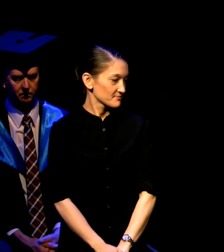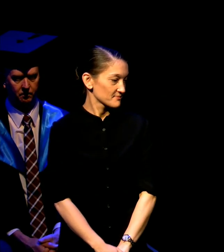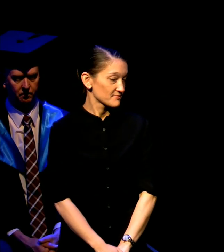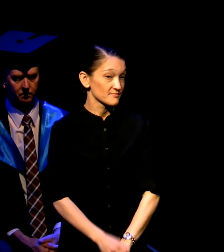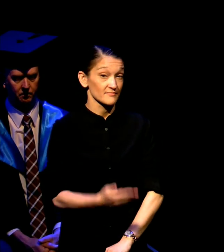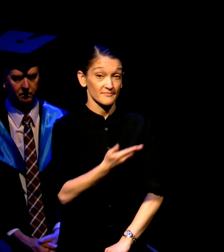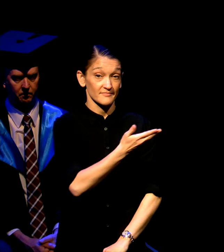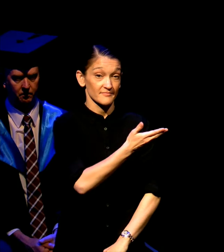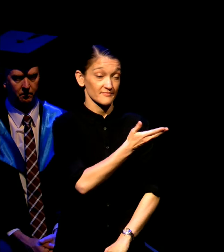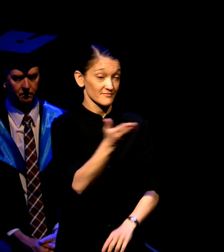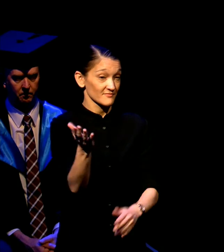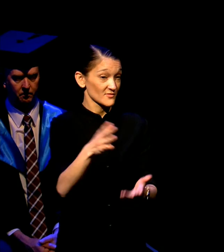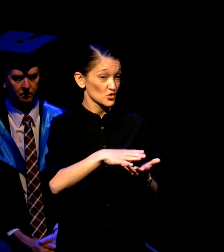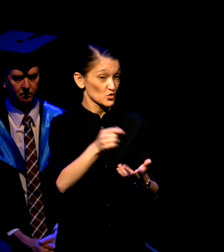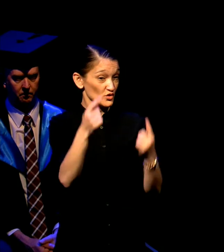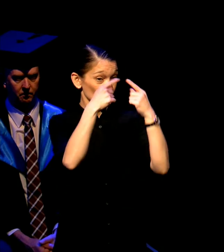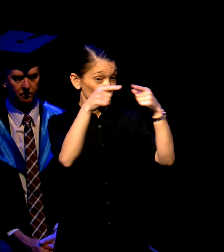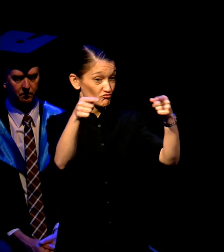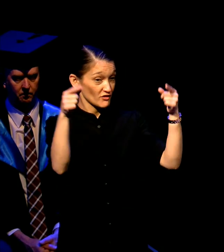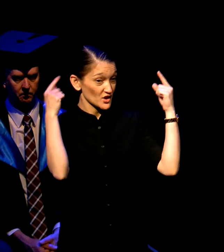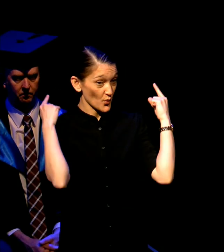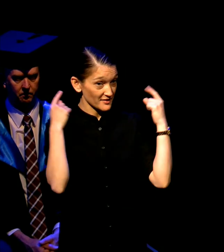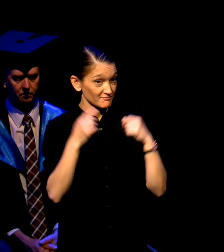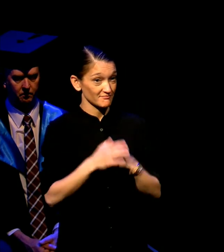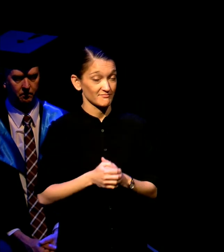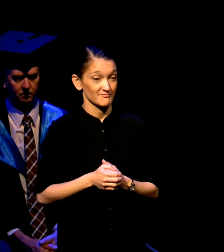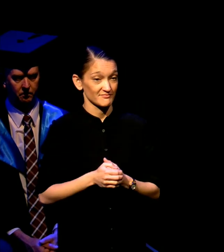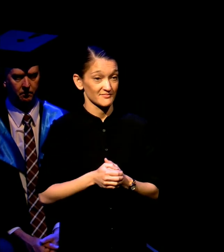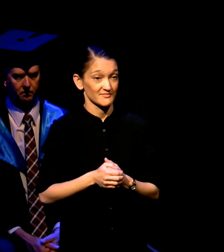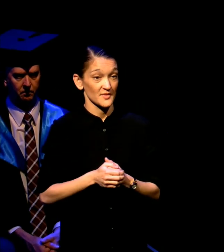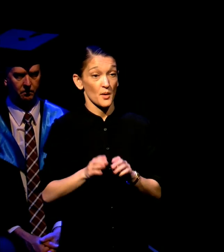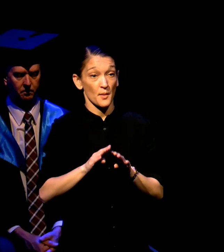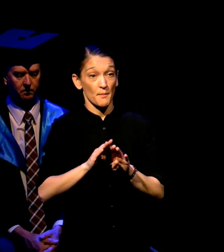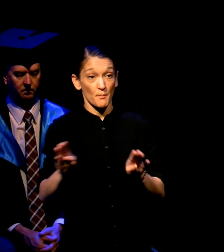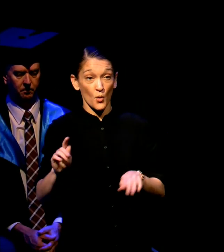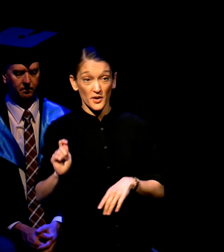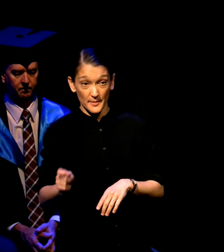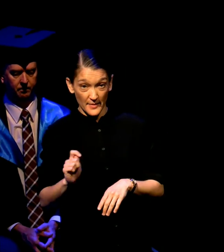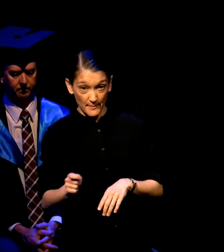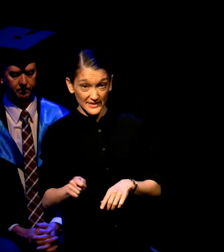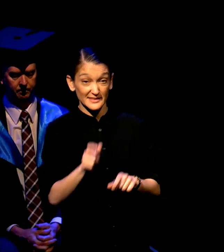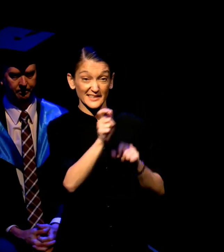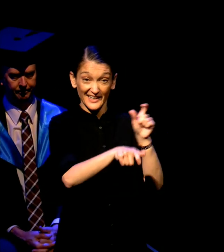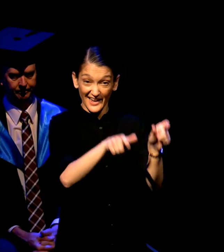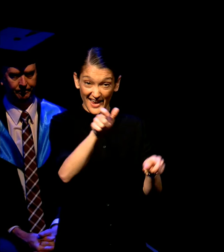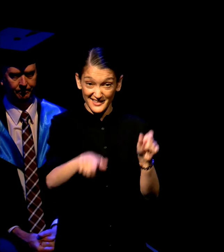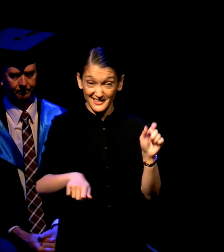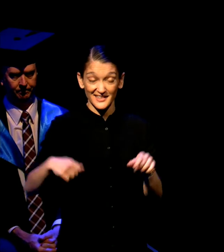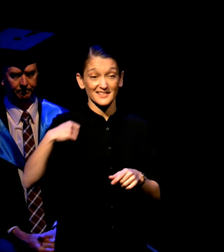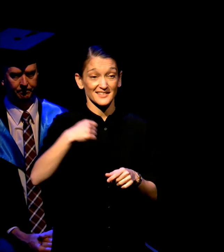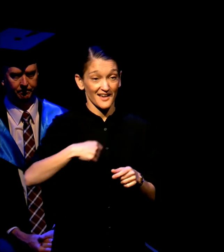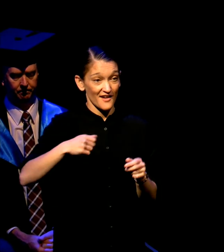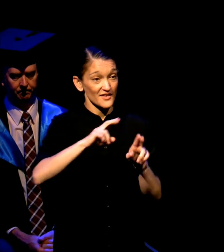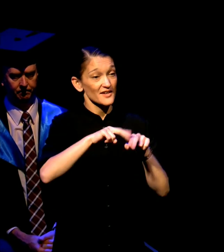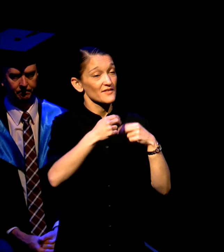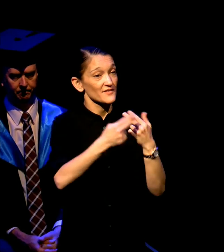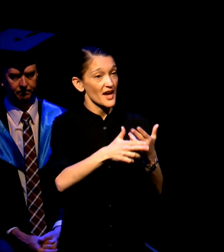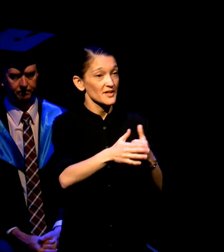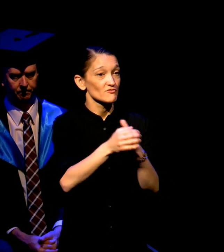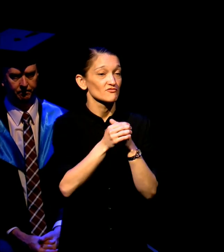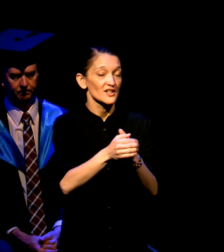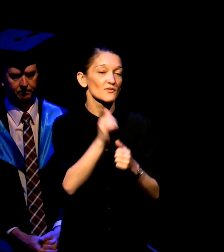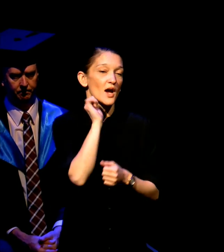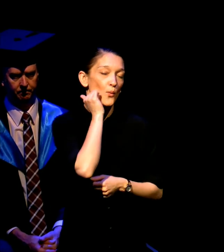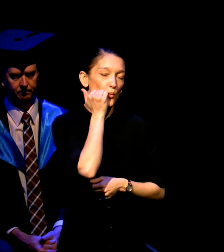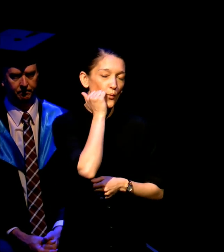Graduating students, members of the board, distinguished guests, Melbourne Polytechnic staff, family and friends, a warm